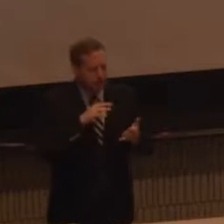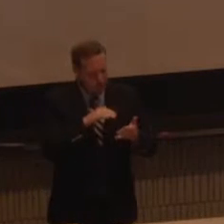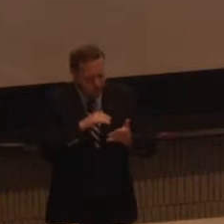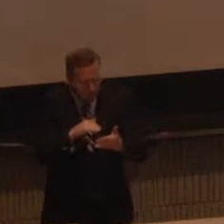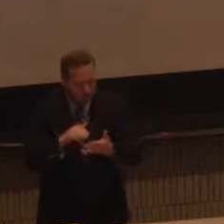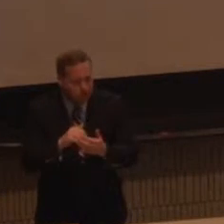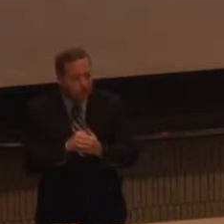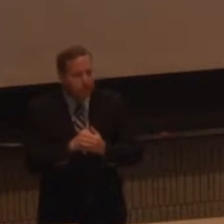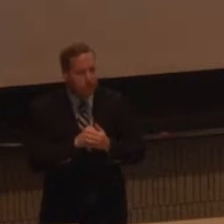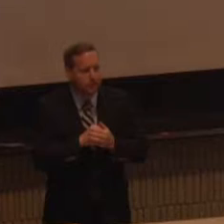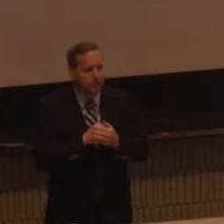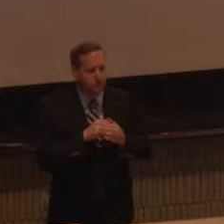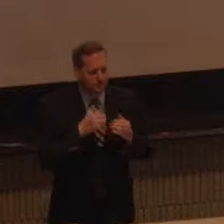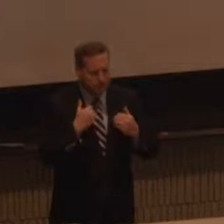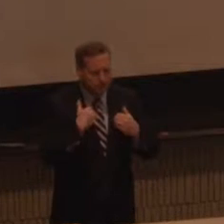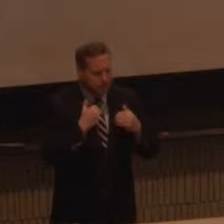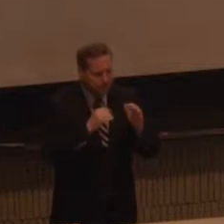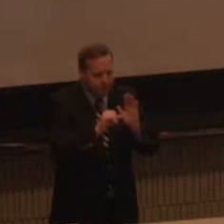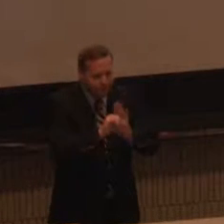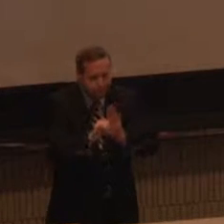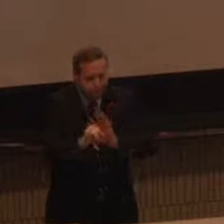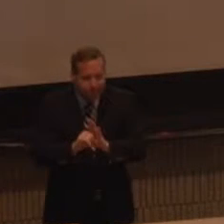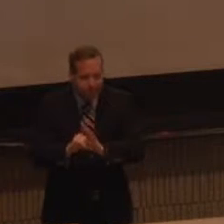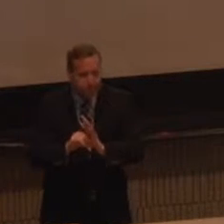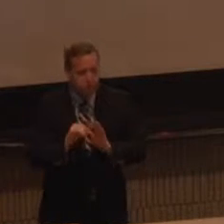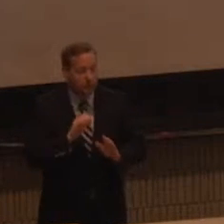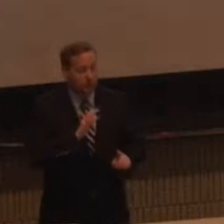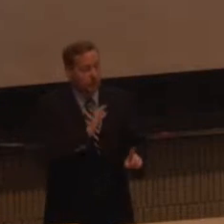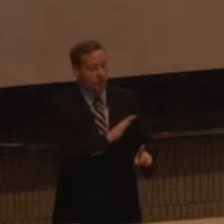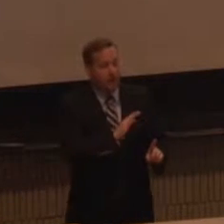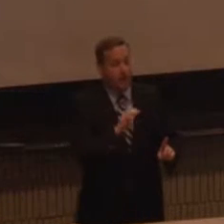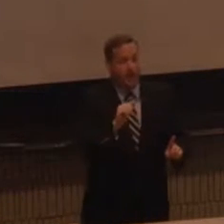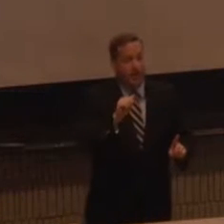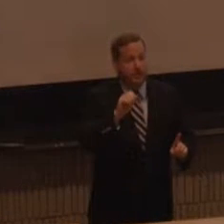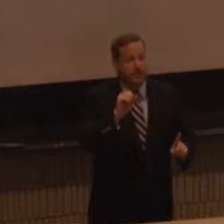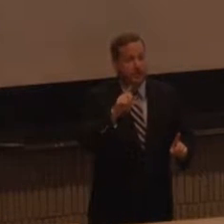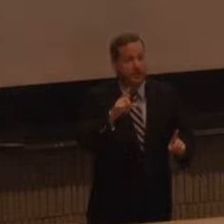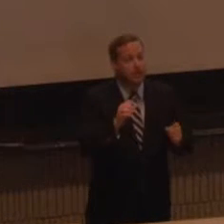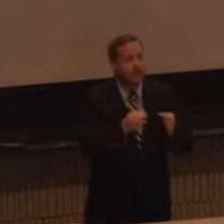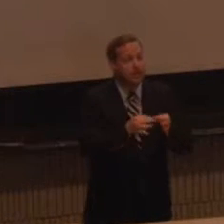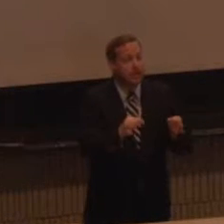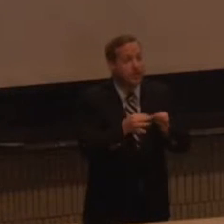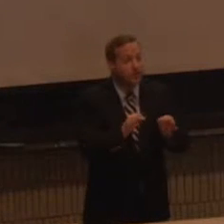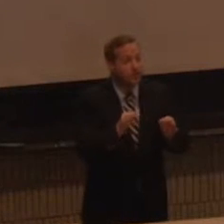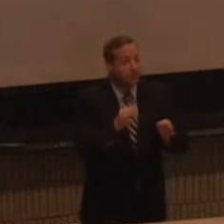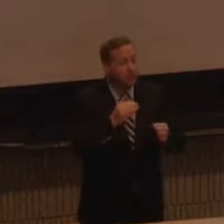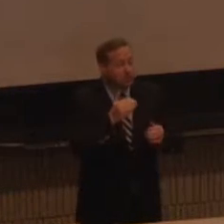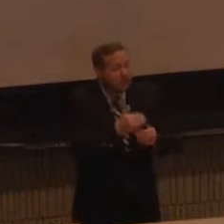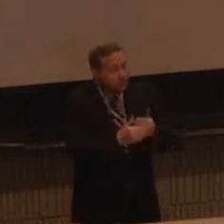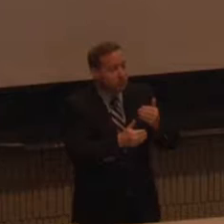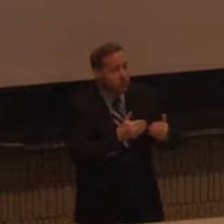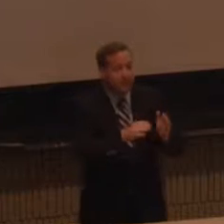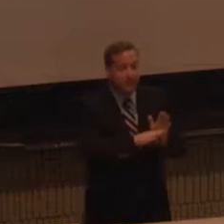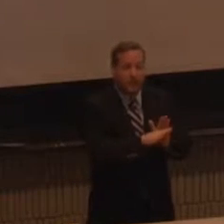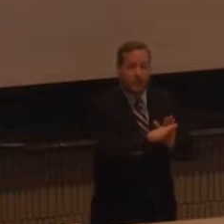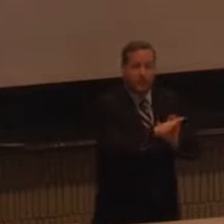You may be aware that there's quite a bit of research and various studies on cultural identities and